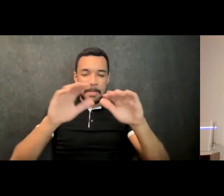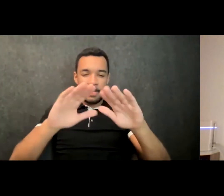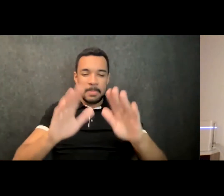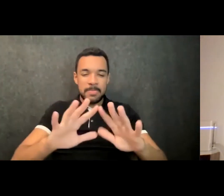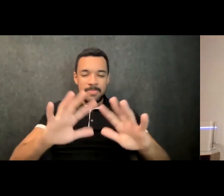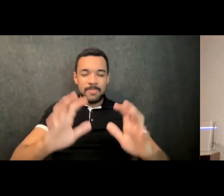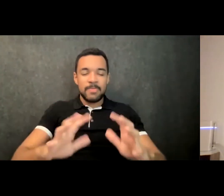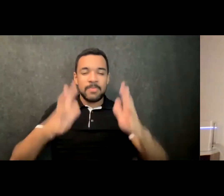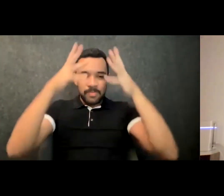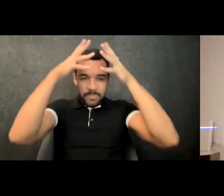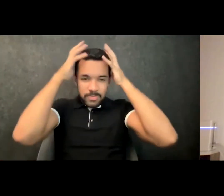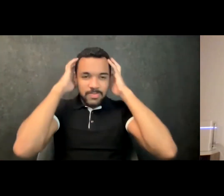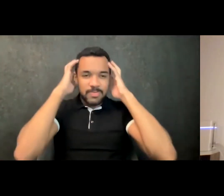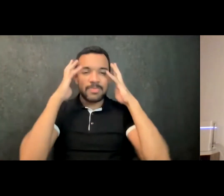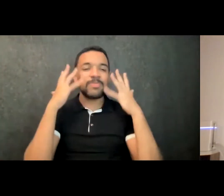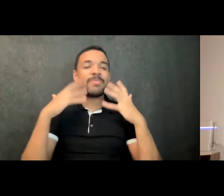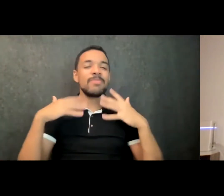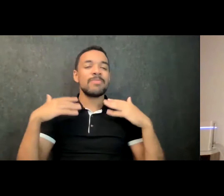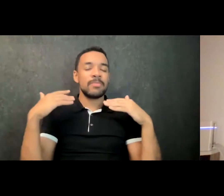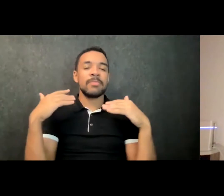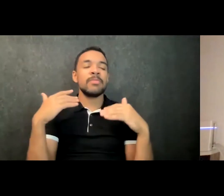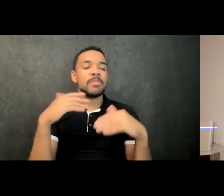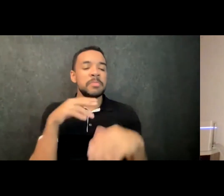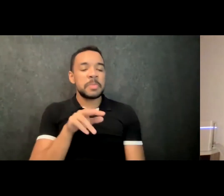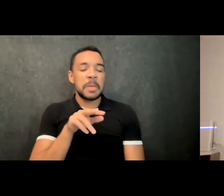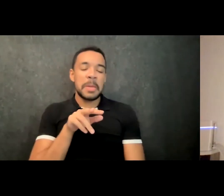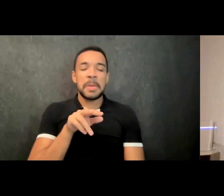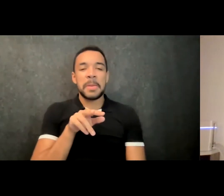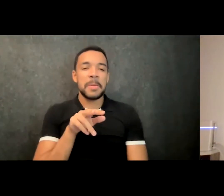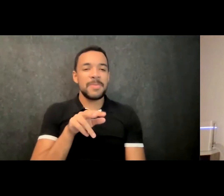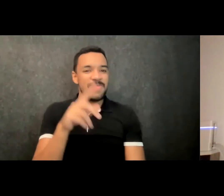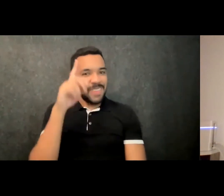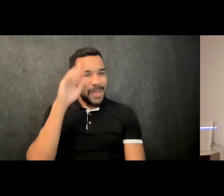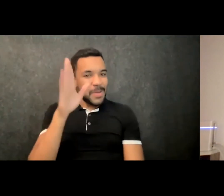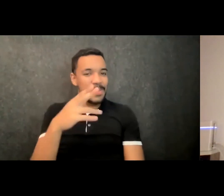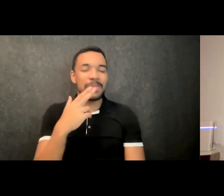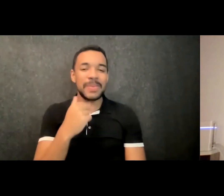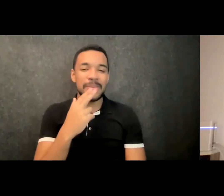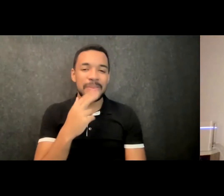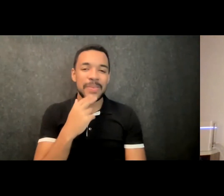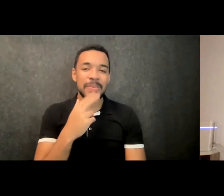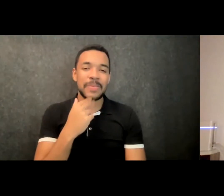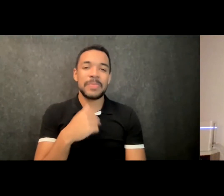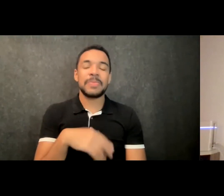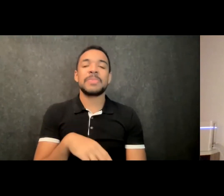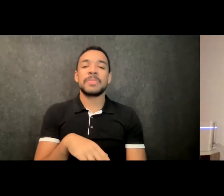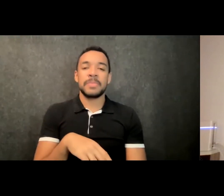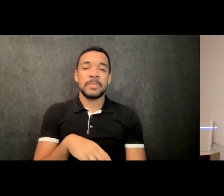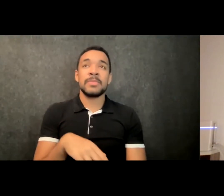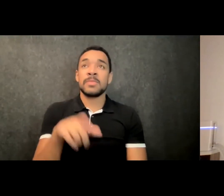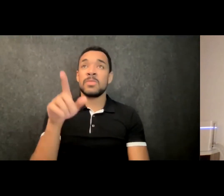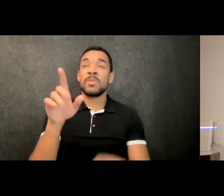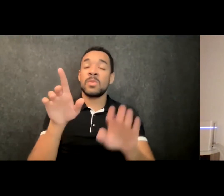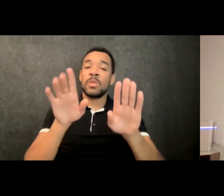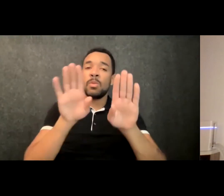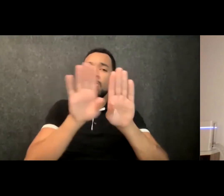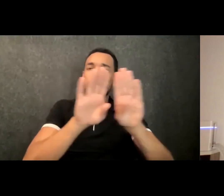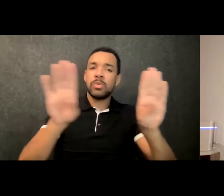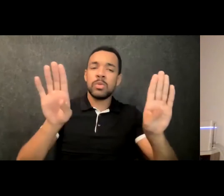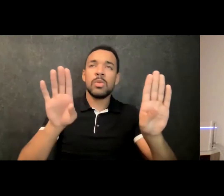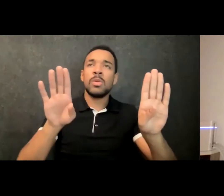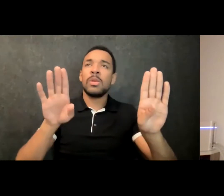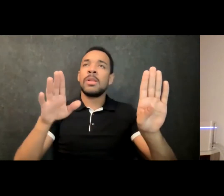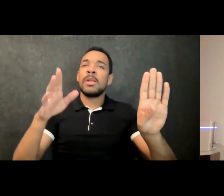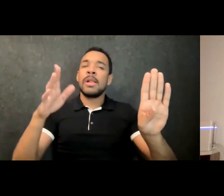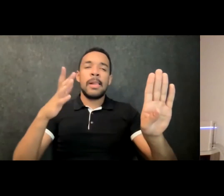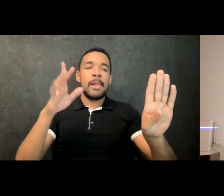cute. Whitewashed brick walls, like the sun was shining indoors. Sunshine, plants hanging and